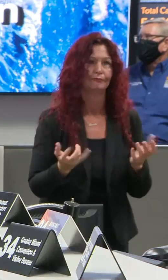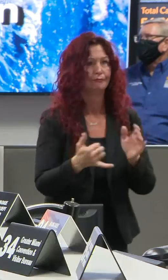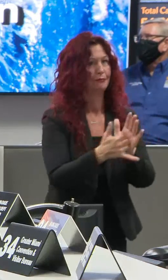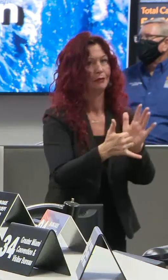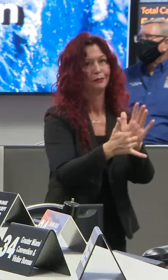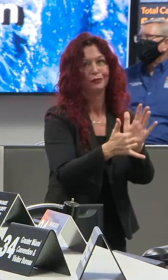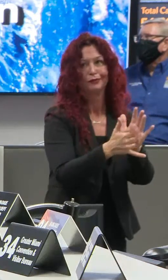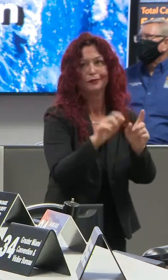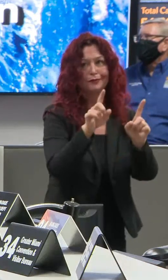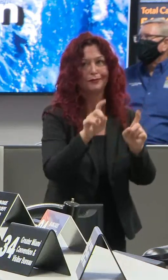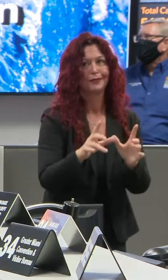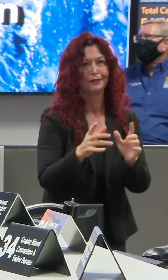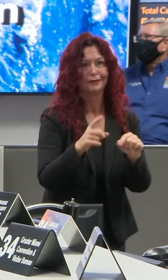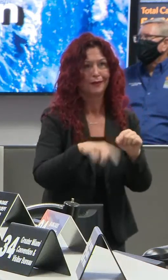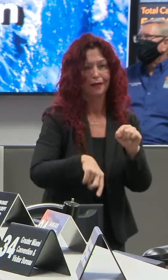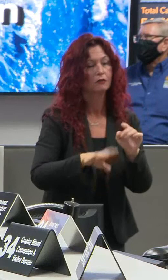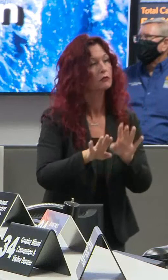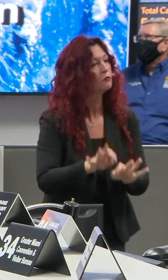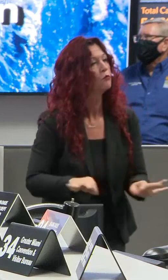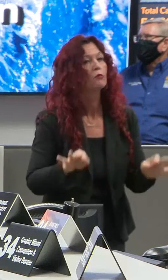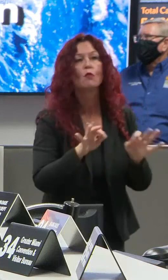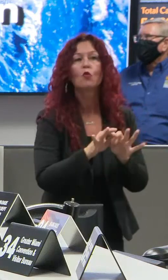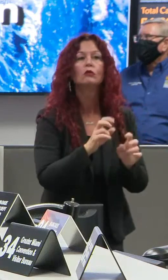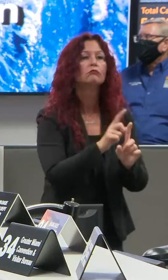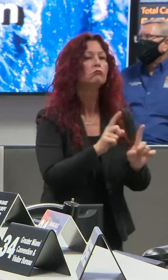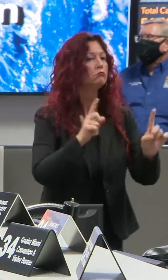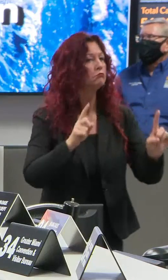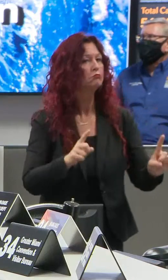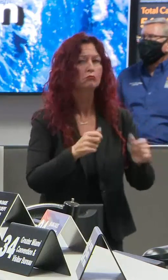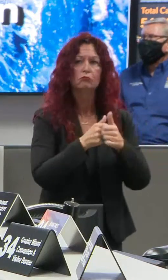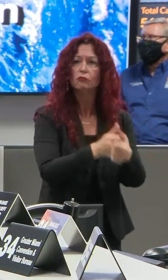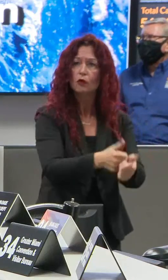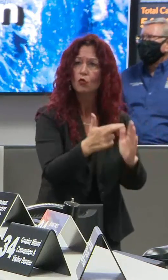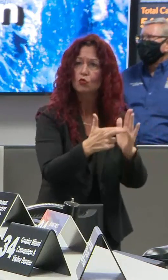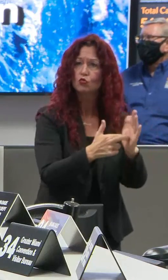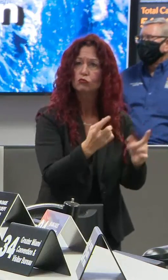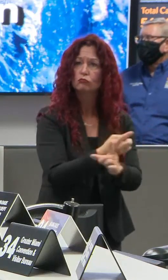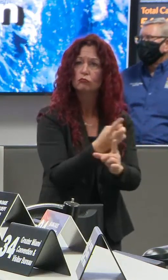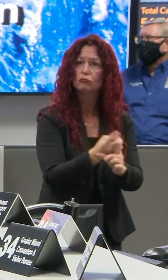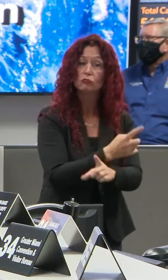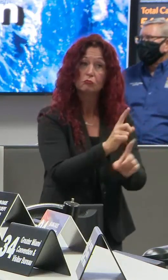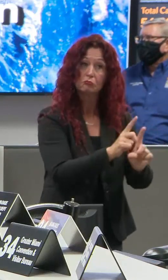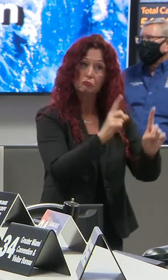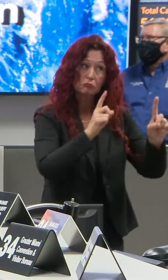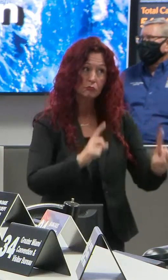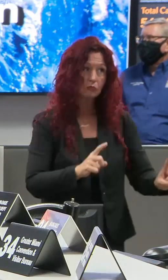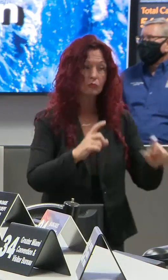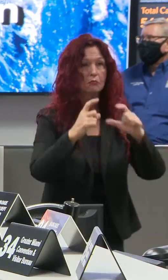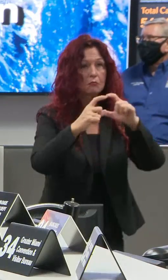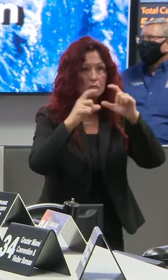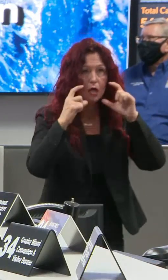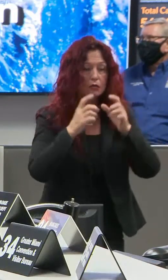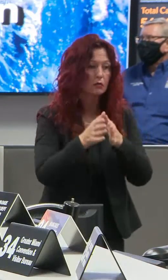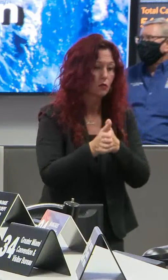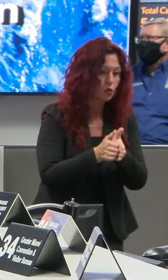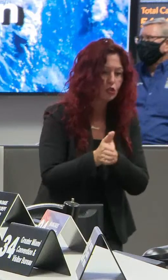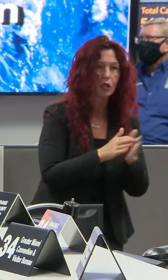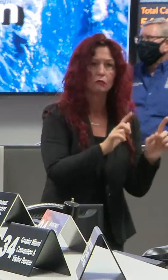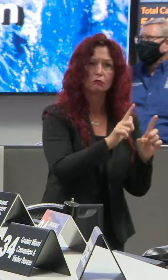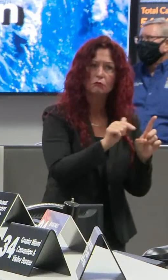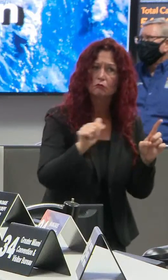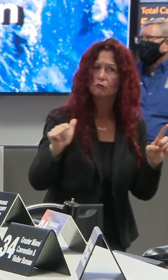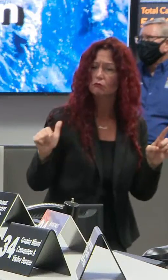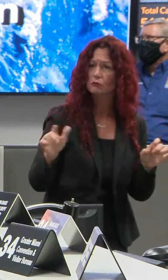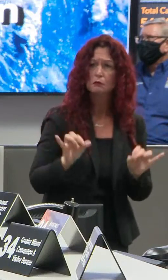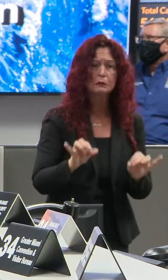We need to wash our hands. We need to keep away from each other. Your household can stay together. Everybody else needs to stay away at least